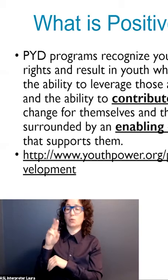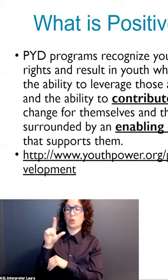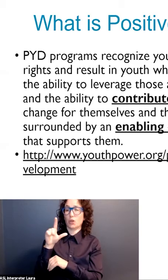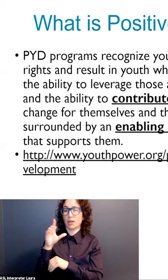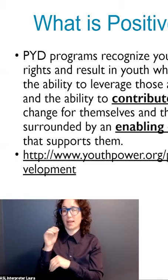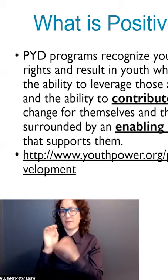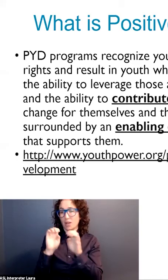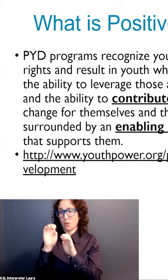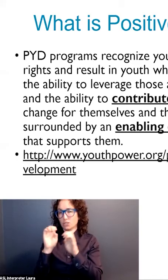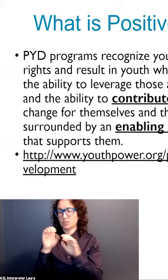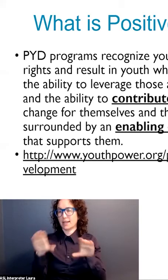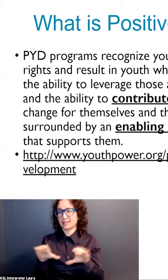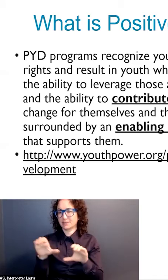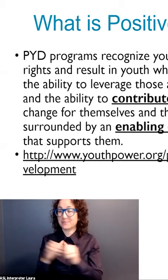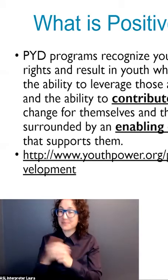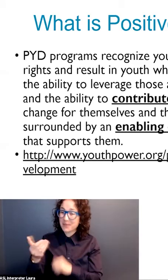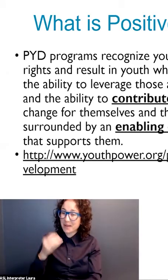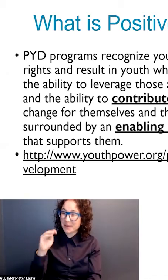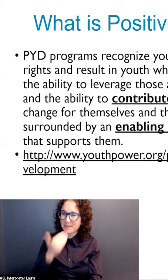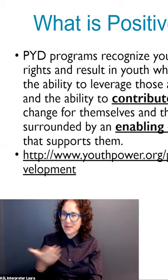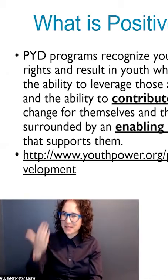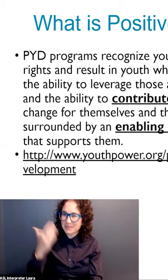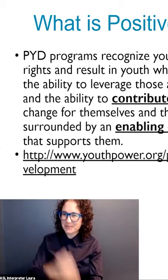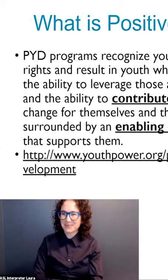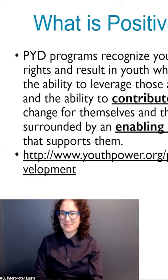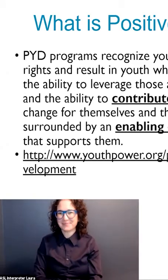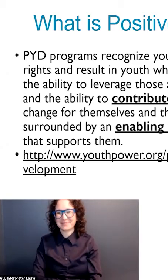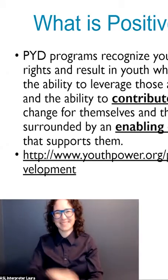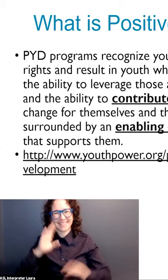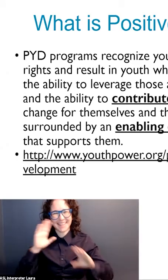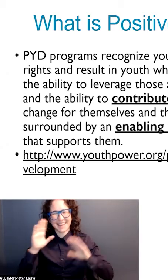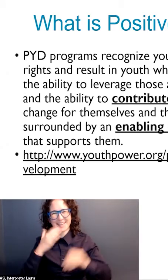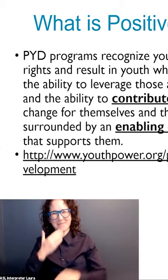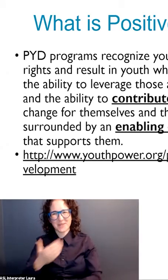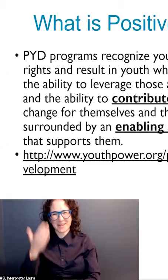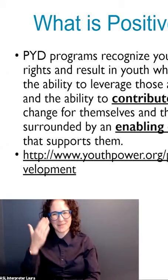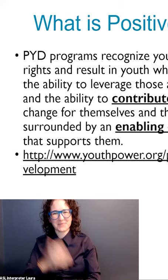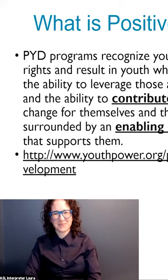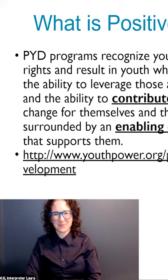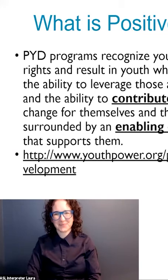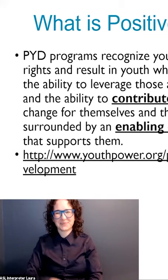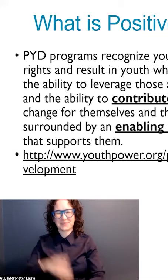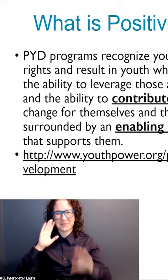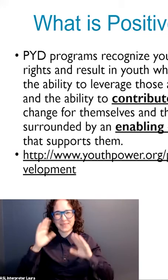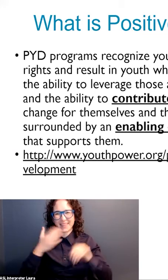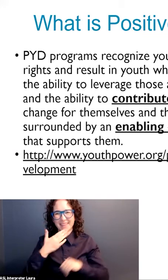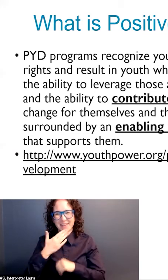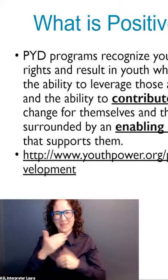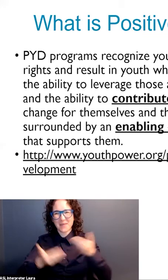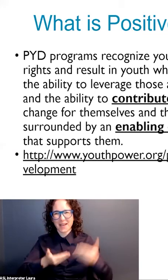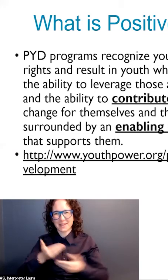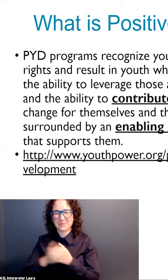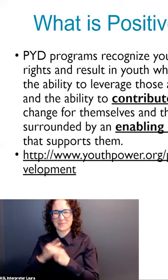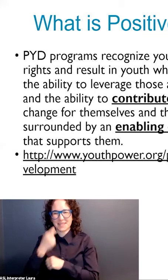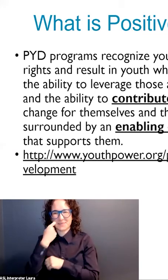So Maria, welcome and good morning. Good morning. Thank you. Welcome to this latest